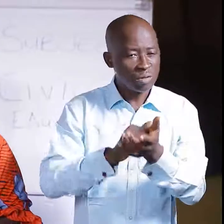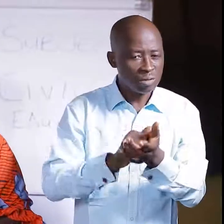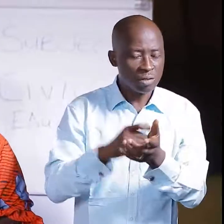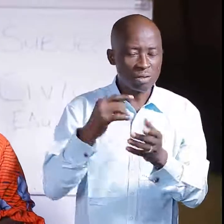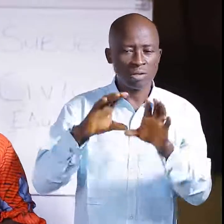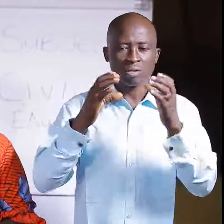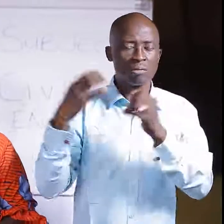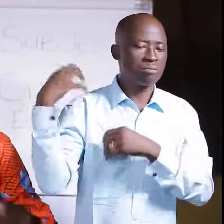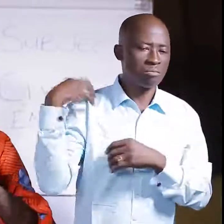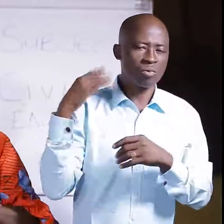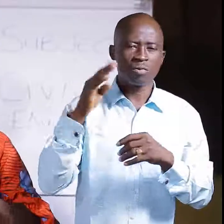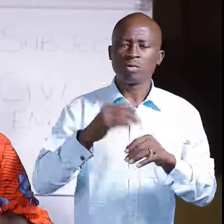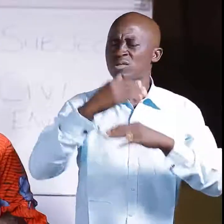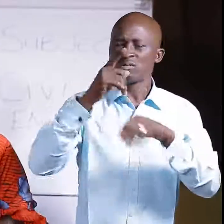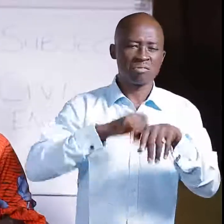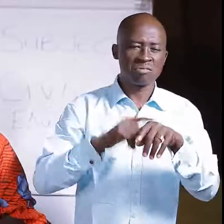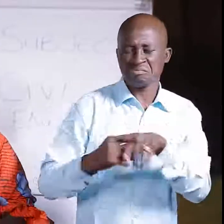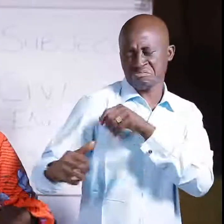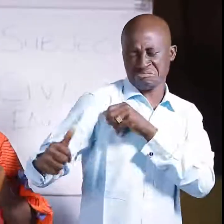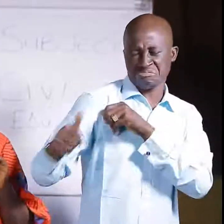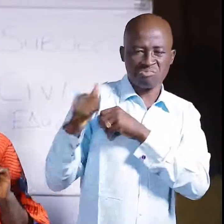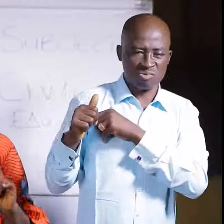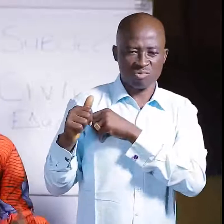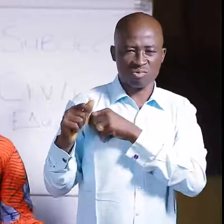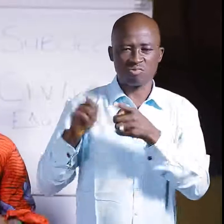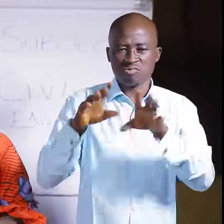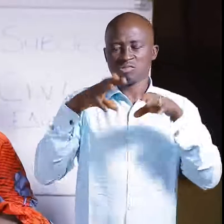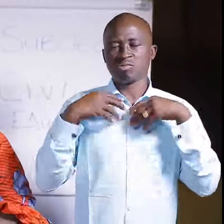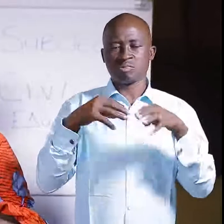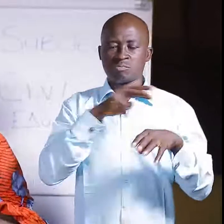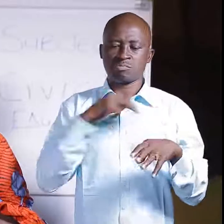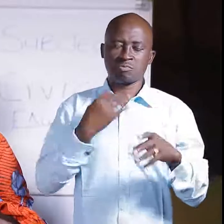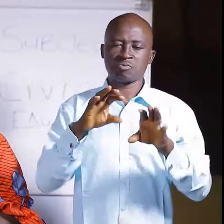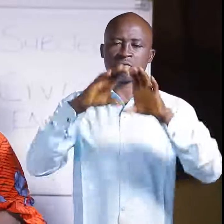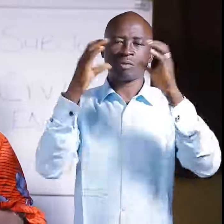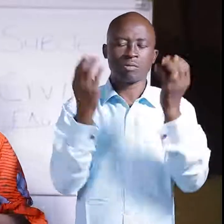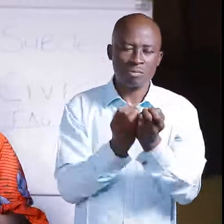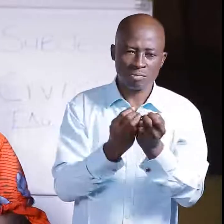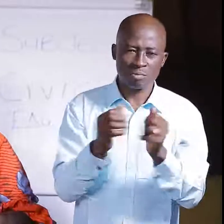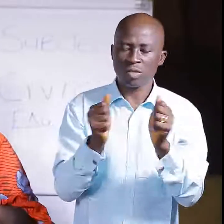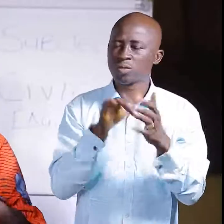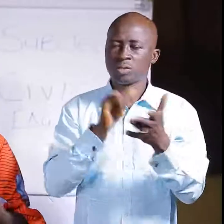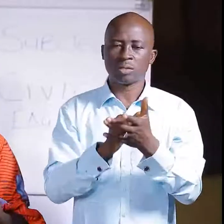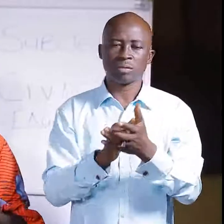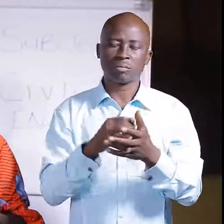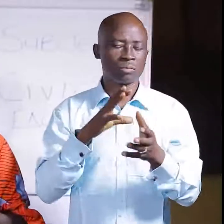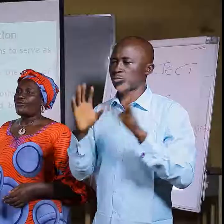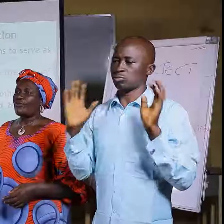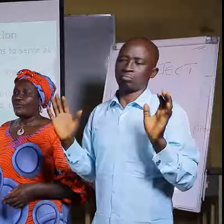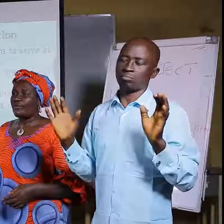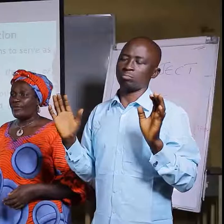monitor maybe next time will not want to tolerate the members of the class, and with that, there will be